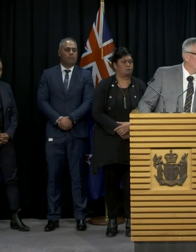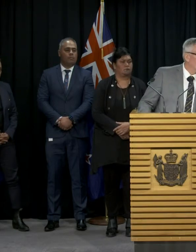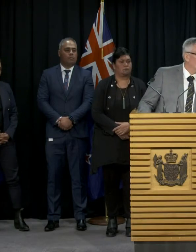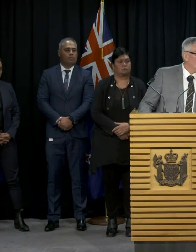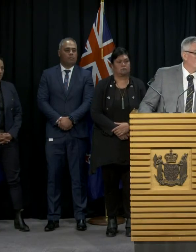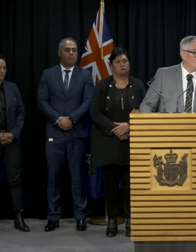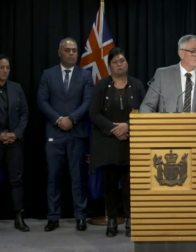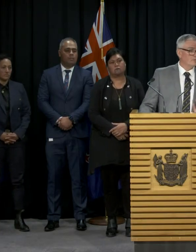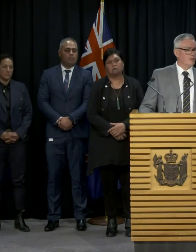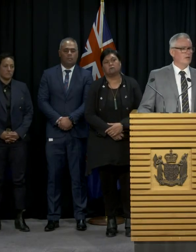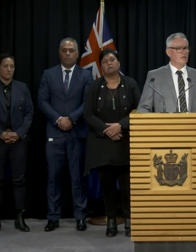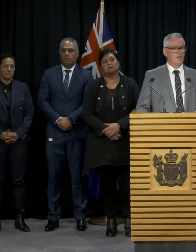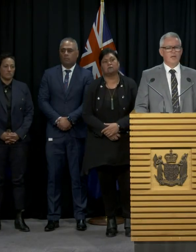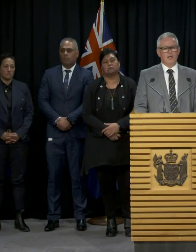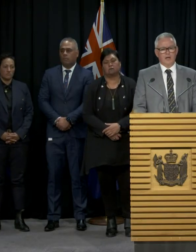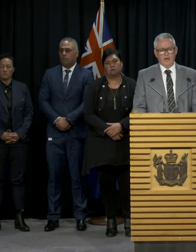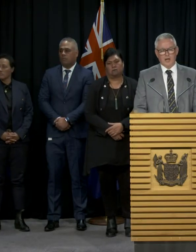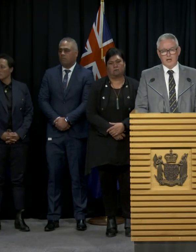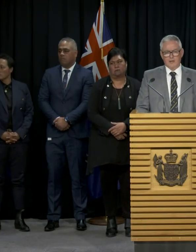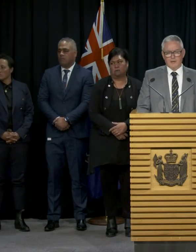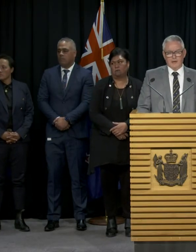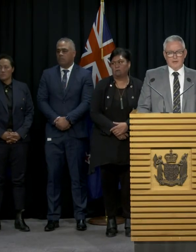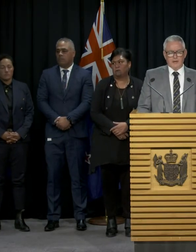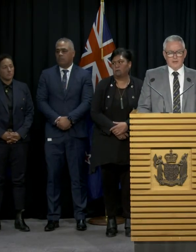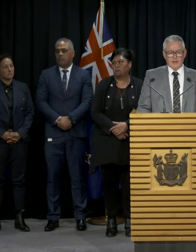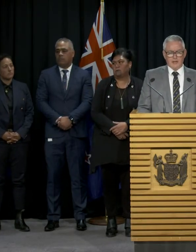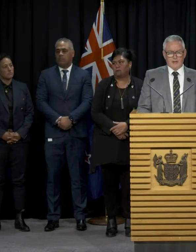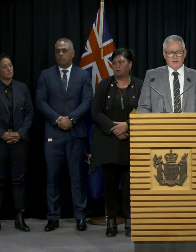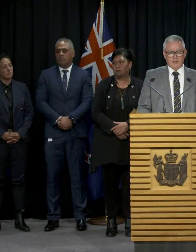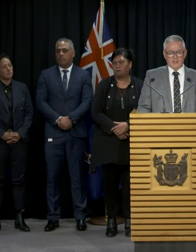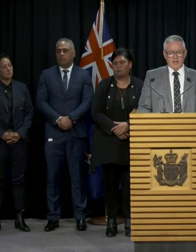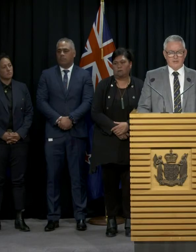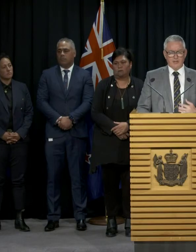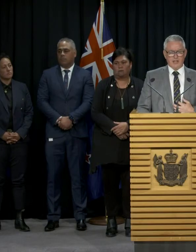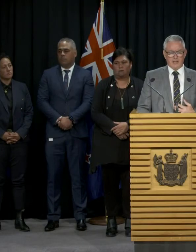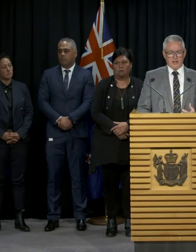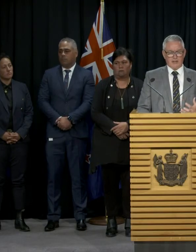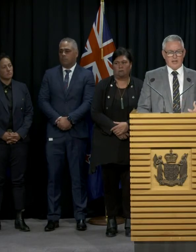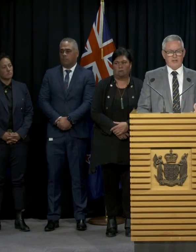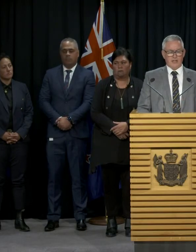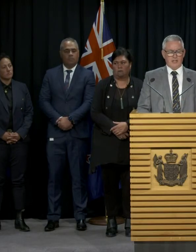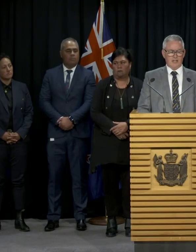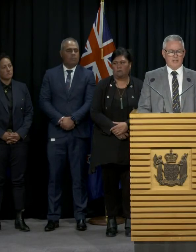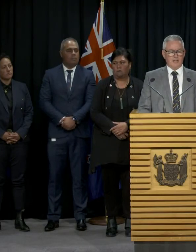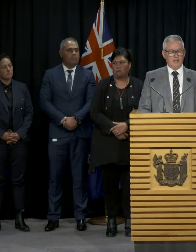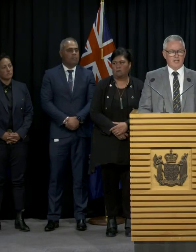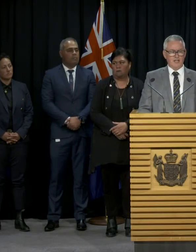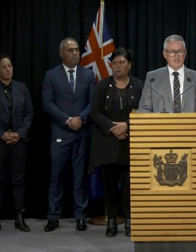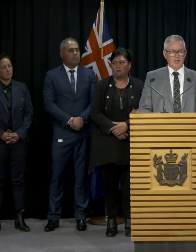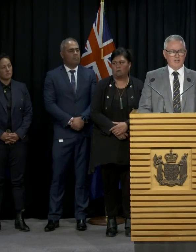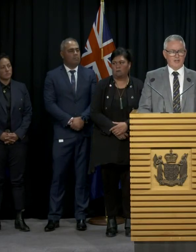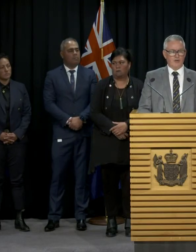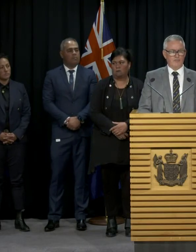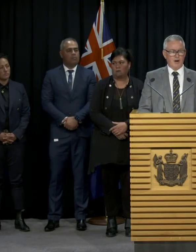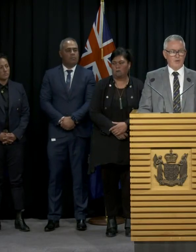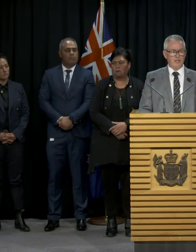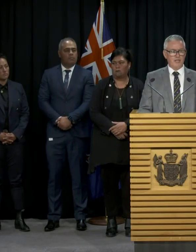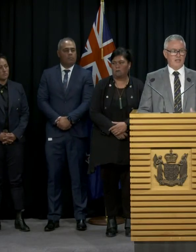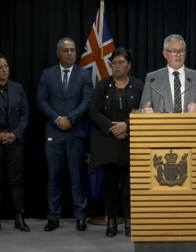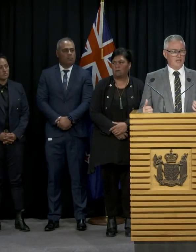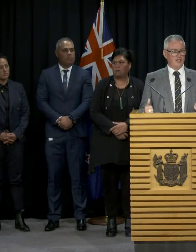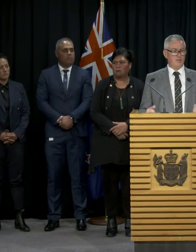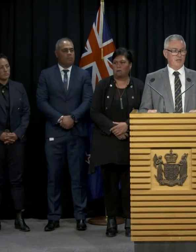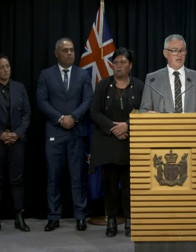tēnei. Mō tēnei whakatau. Ki tāku nei hia kia kite ai te ao